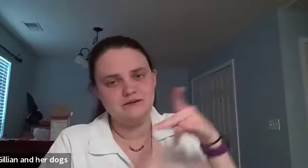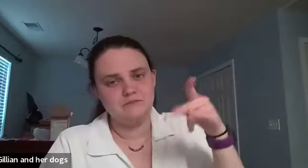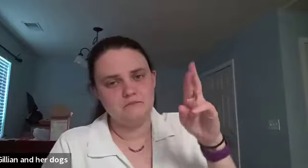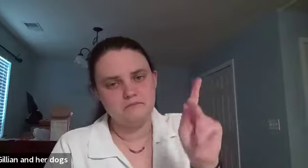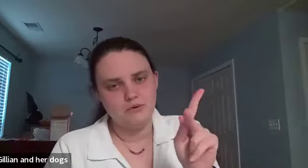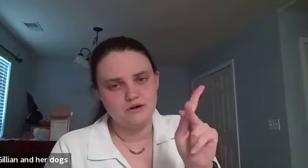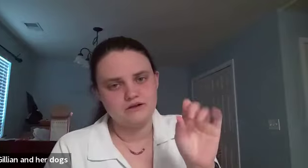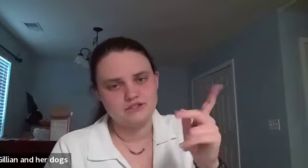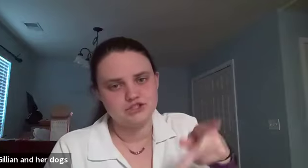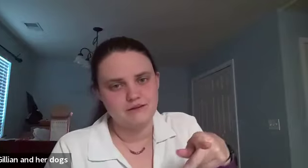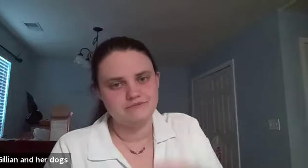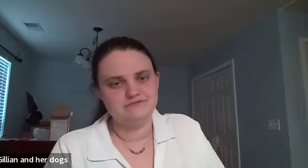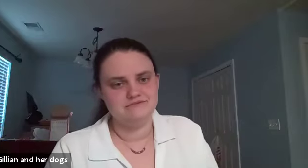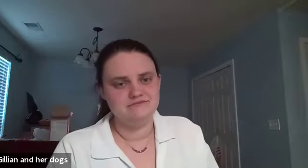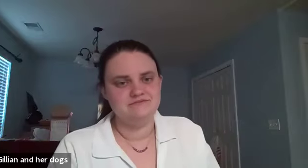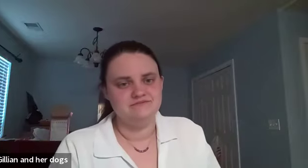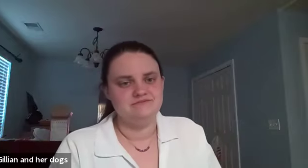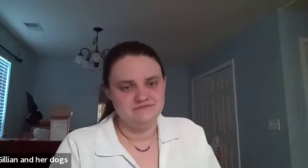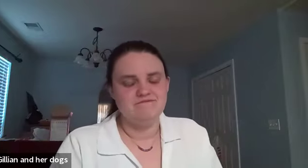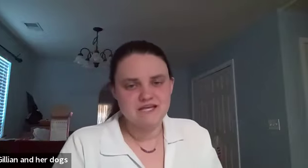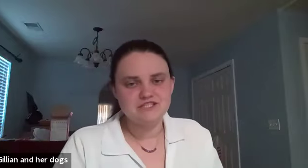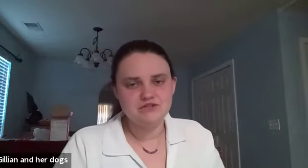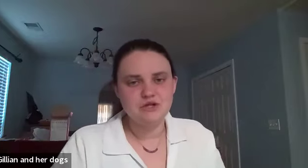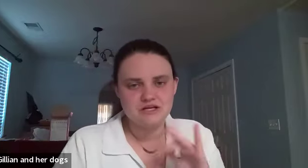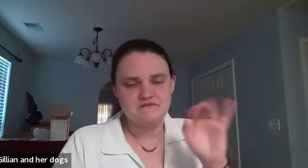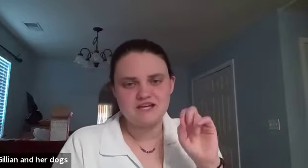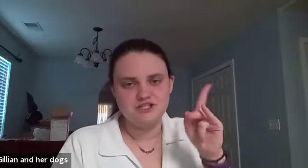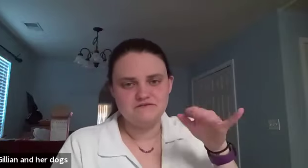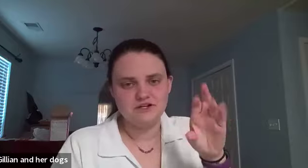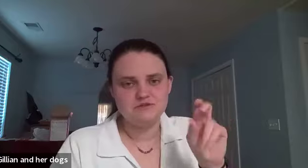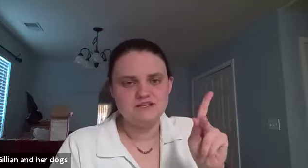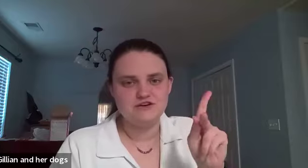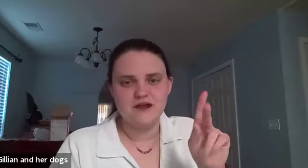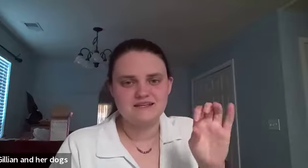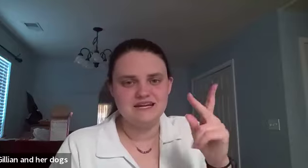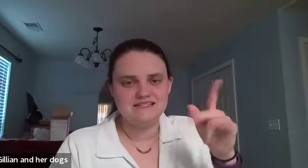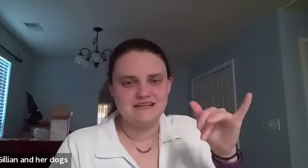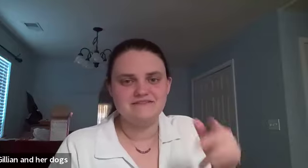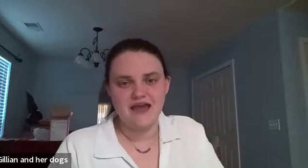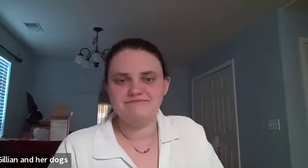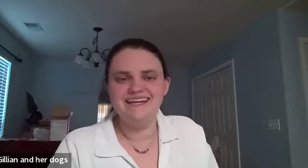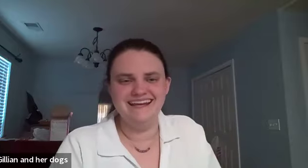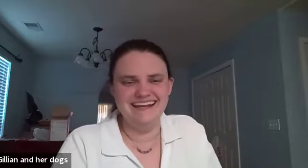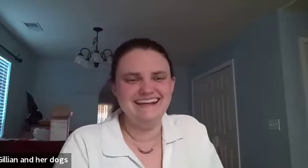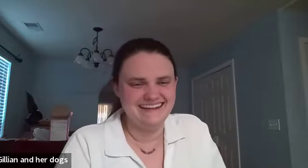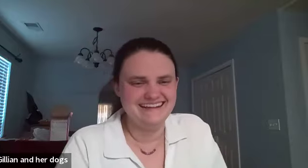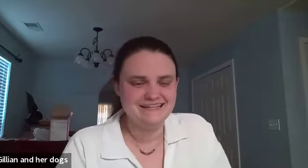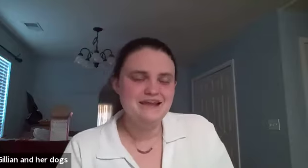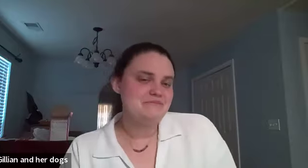meat, pork, chop. Faster you learn it, the faster you can finger spell it so fast that is like that.